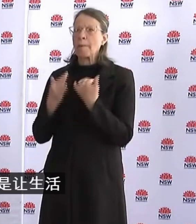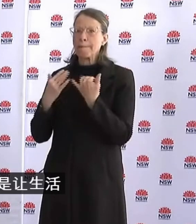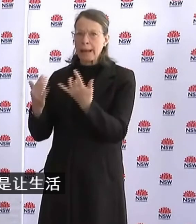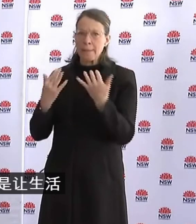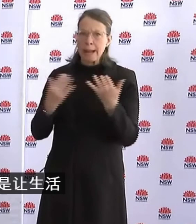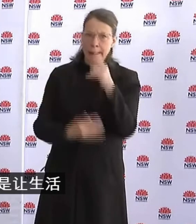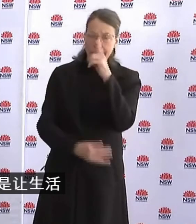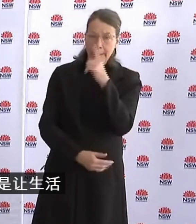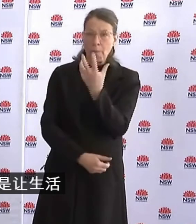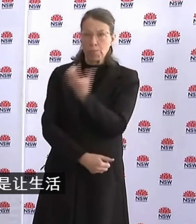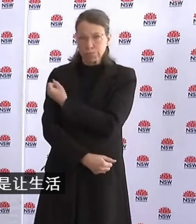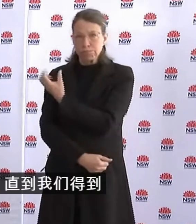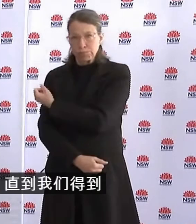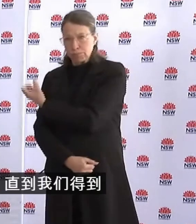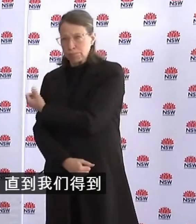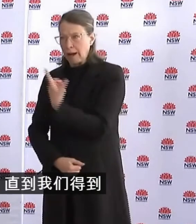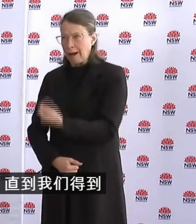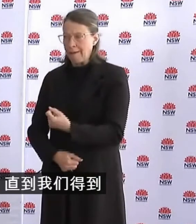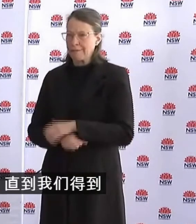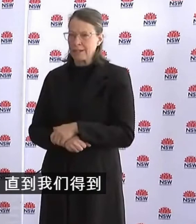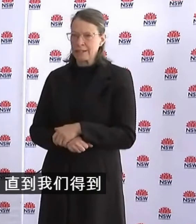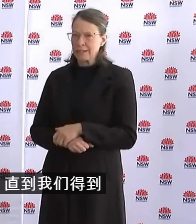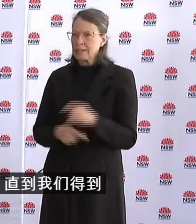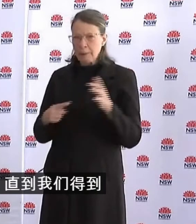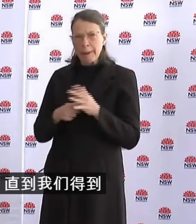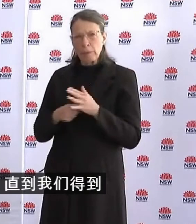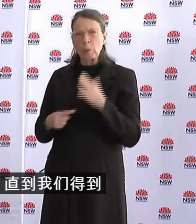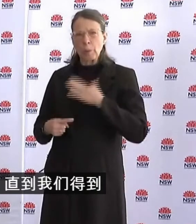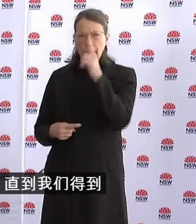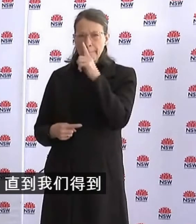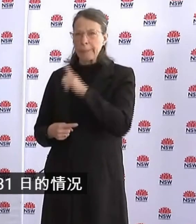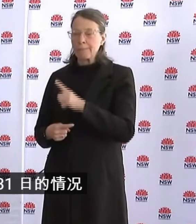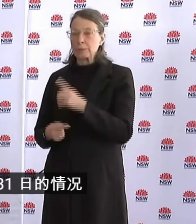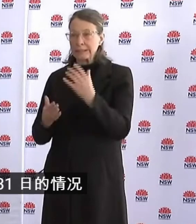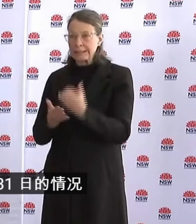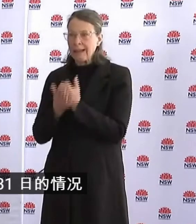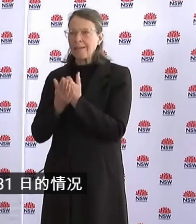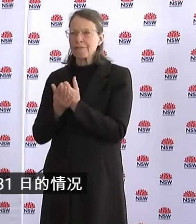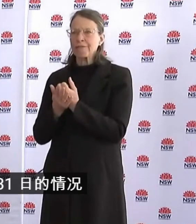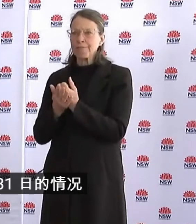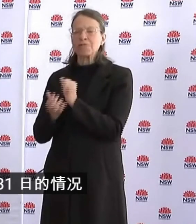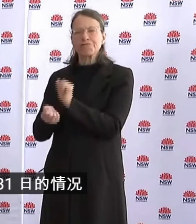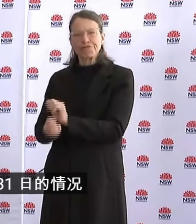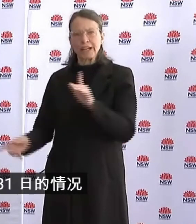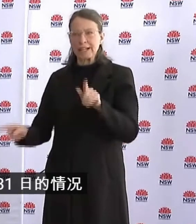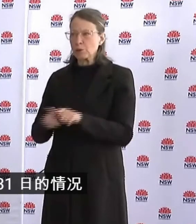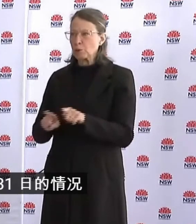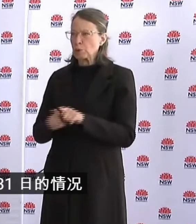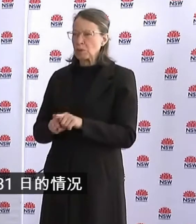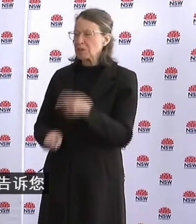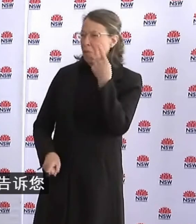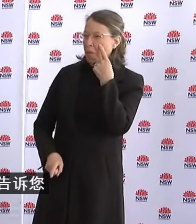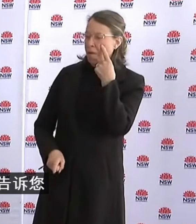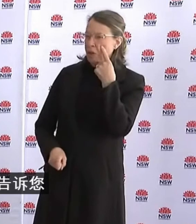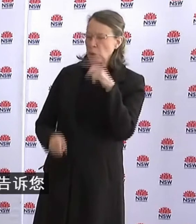standard mission. It is to have our population be as safe and as free as possible until we get the majority vaccinated. And what that looks like on July